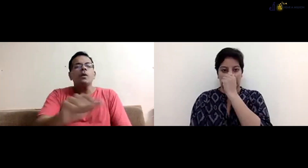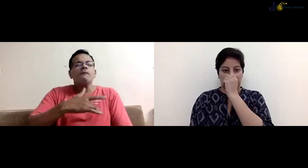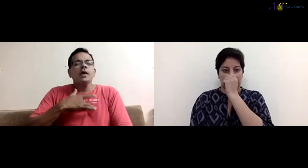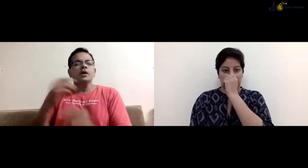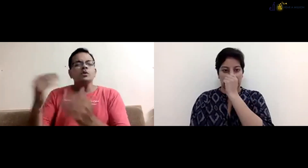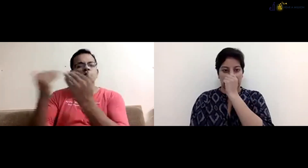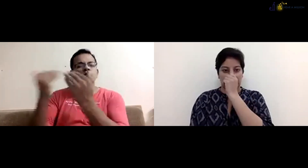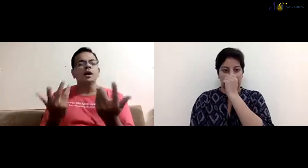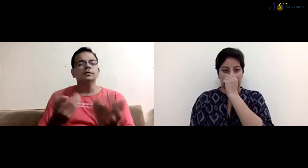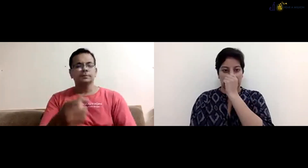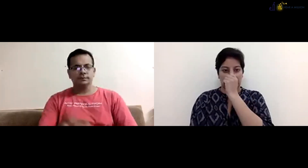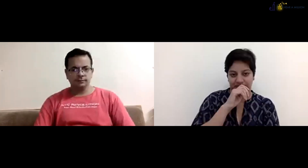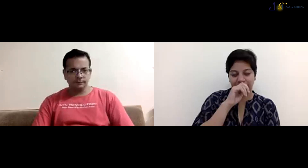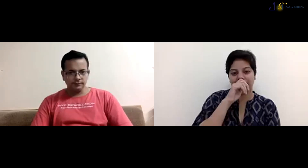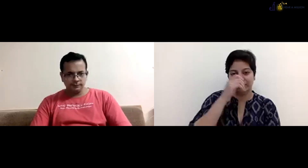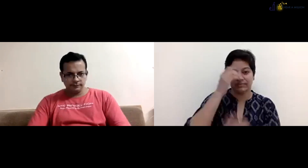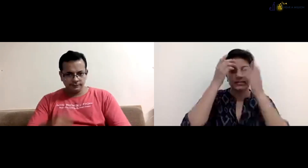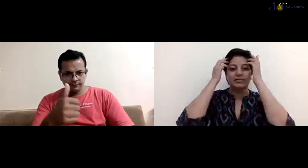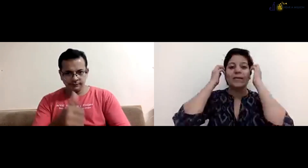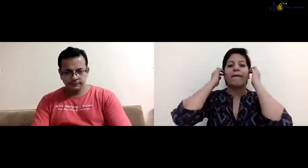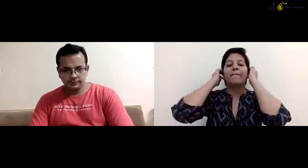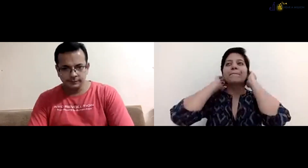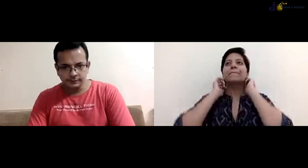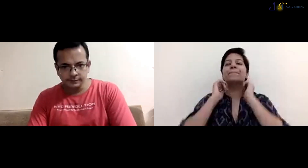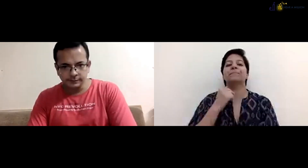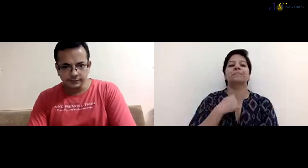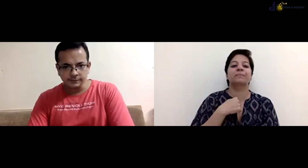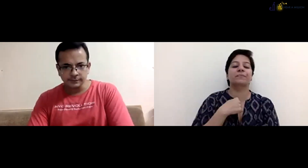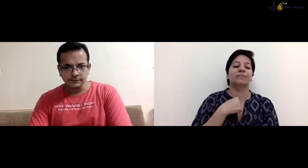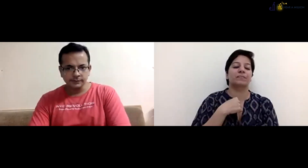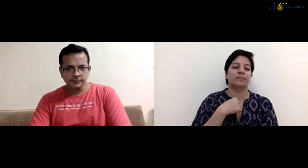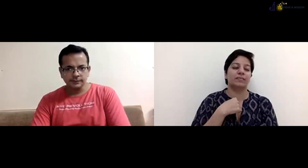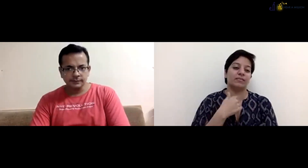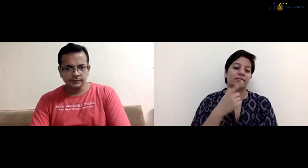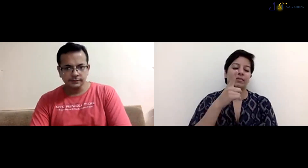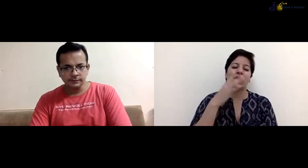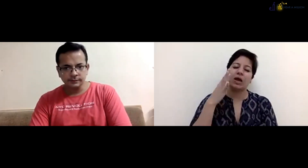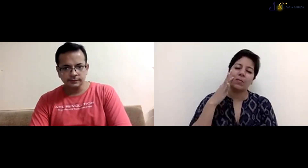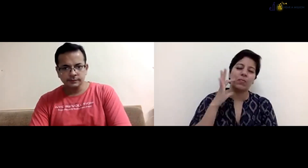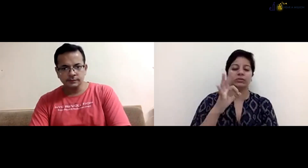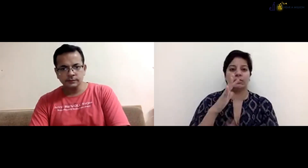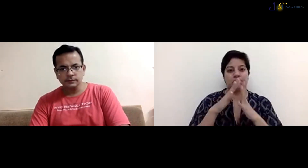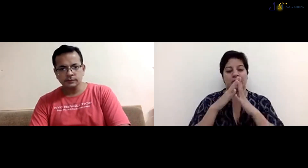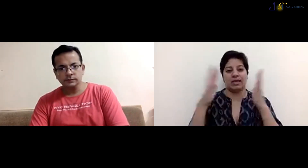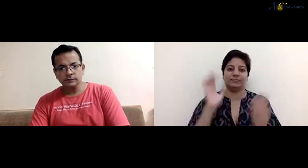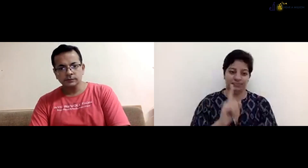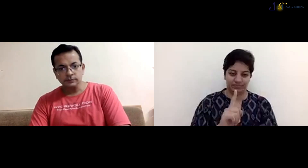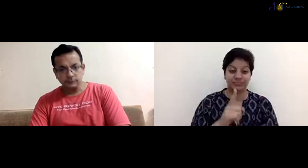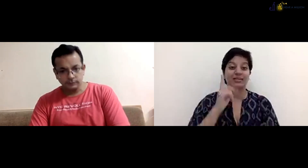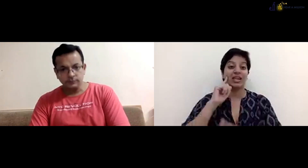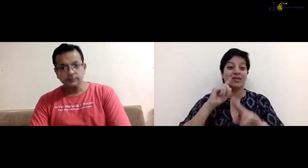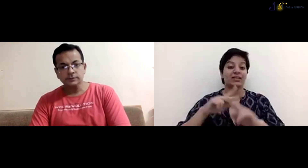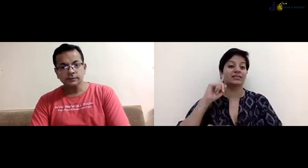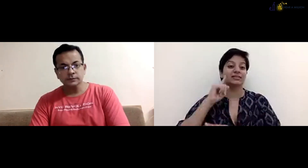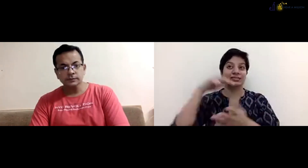plan accordingly. And it's the same thing. What you feel, what you want to expect from them.